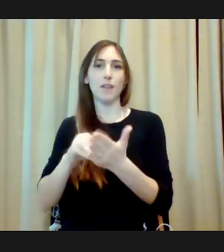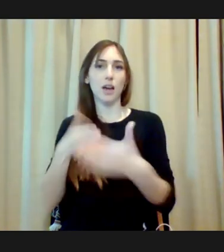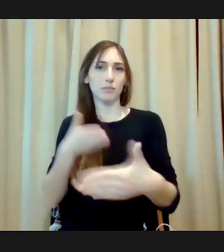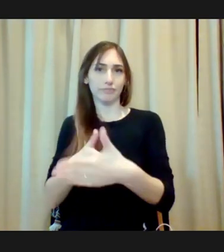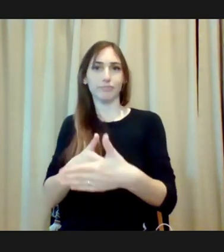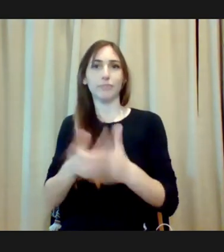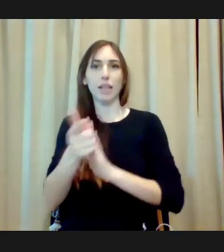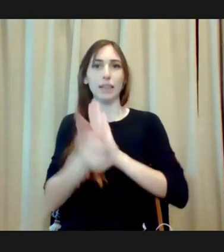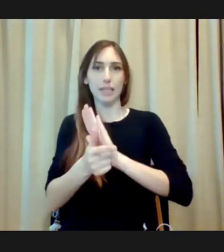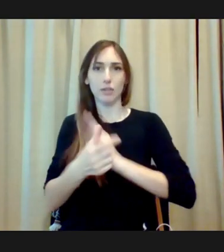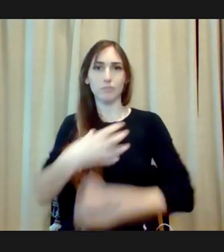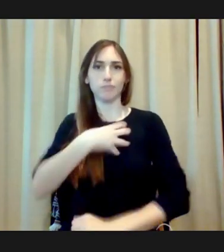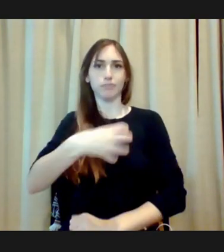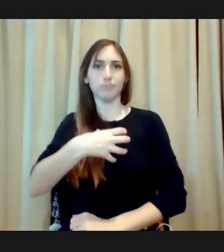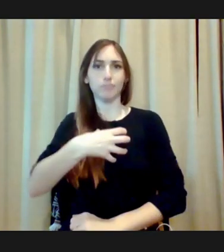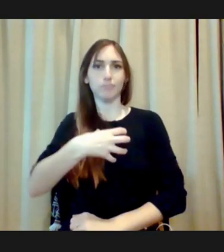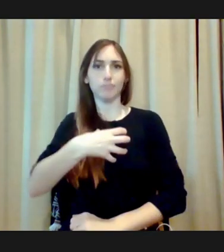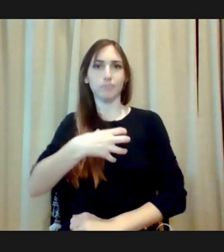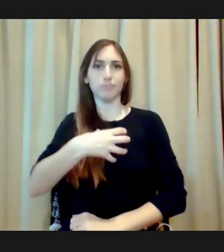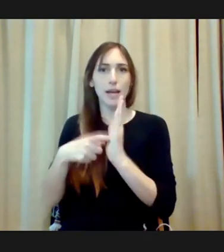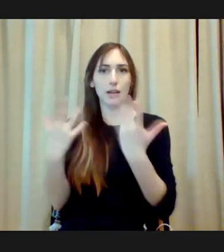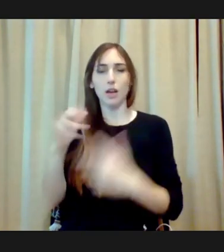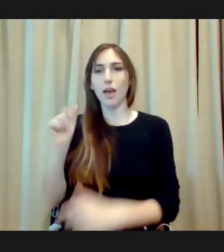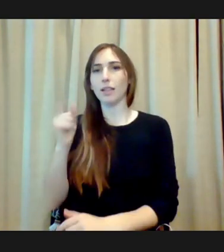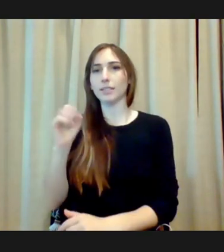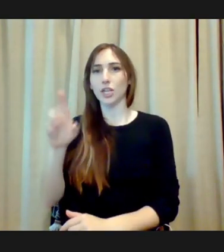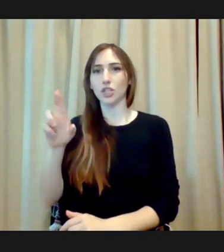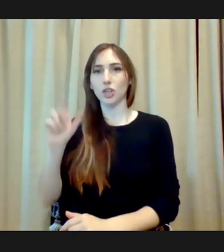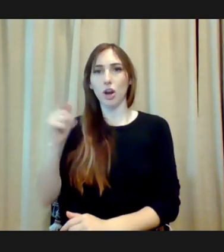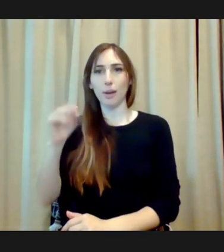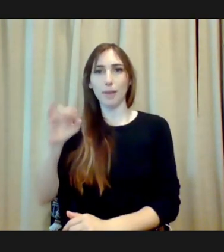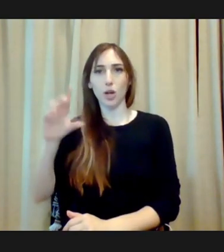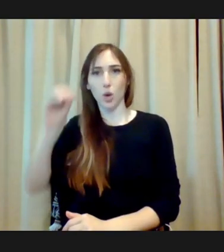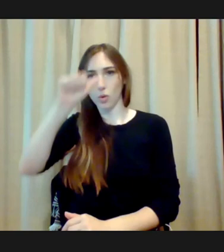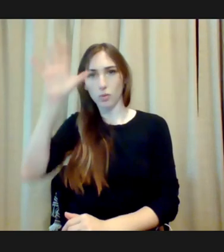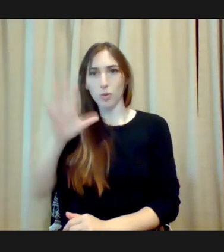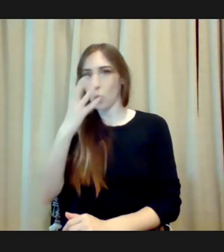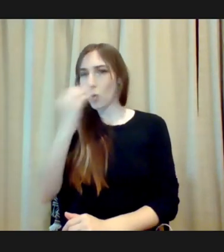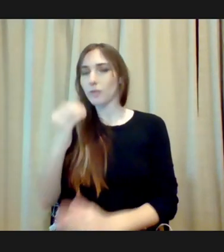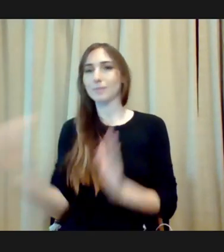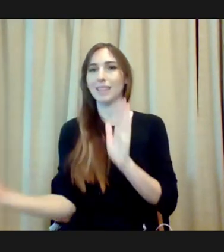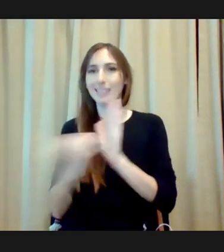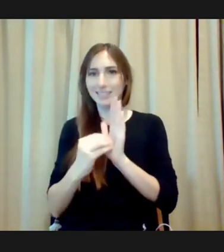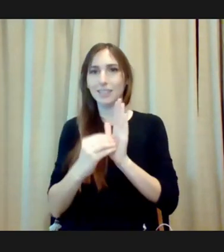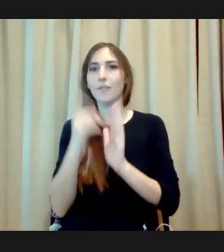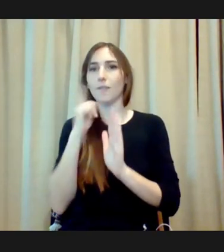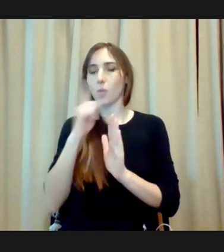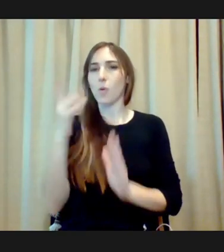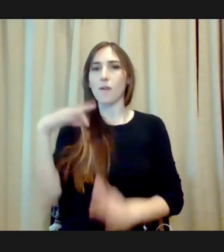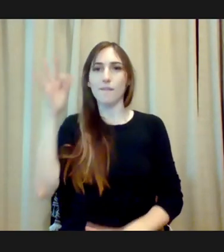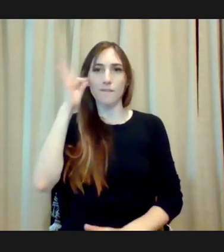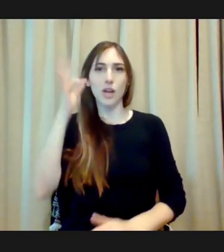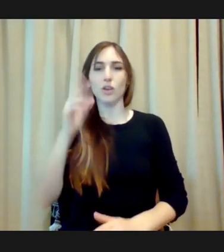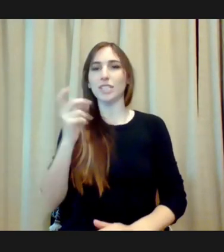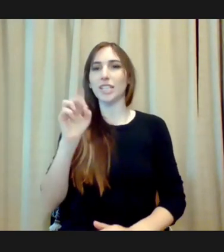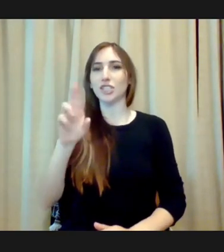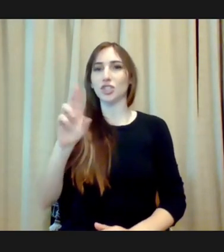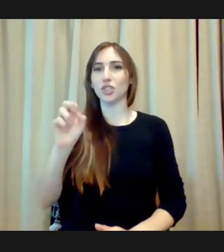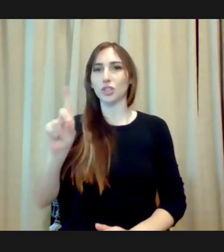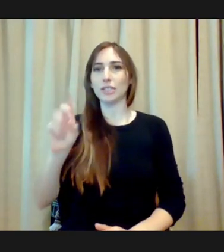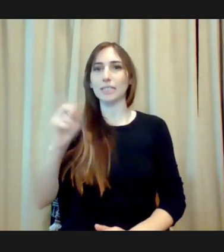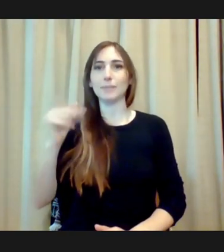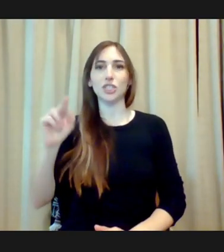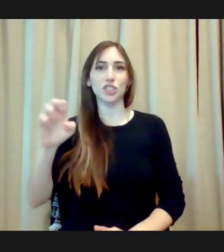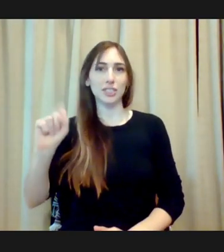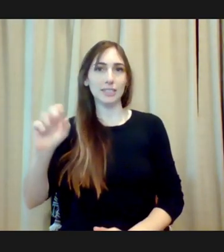that Alexander Archipelago wolves be listed under the Federal Endangered Species Act. That would halt all hunting and trapping there.